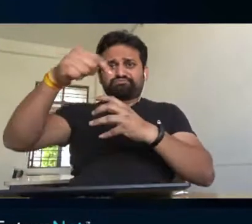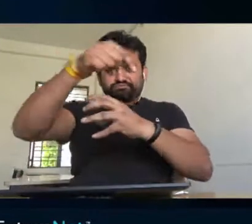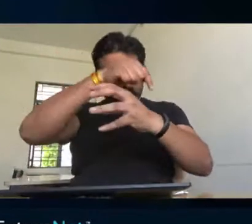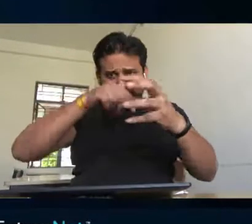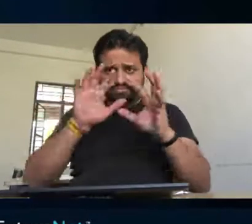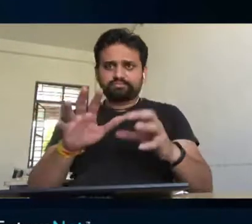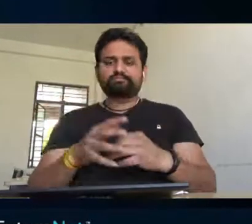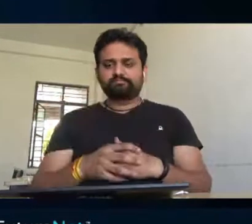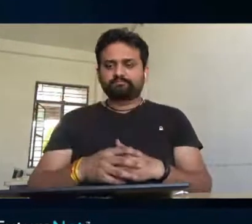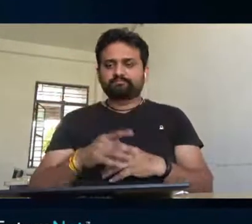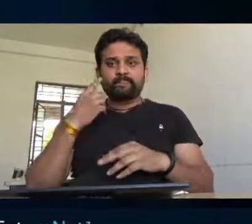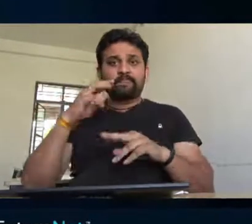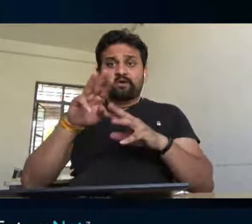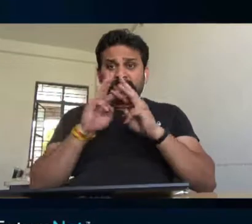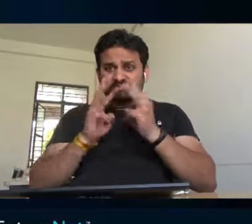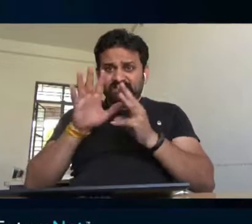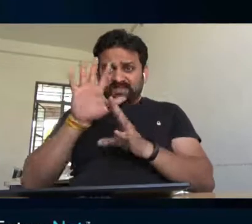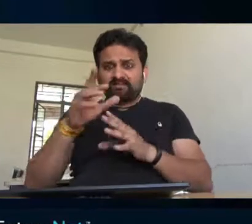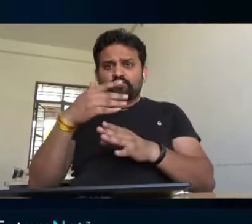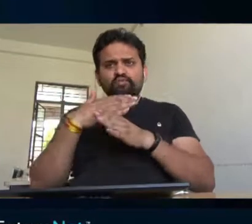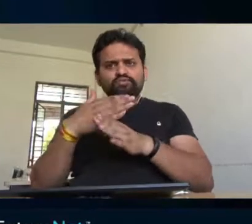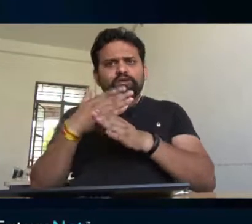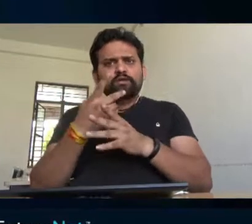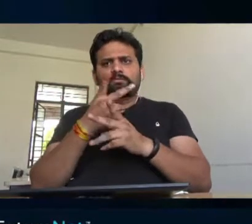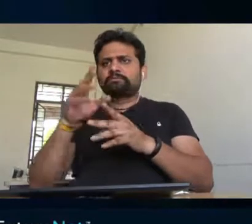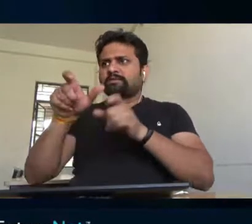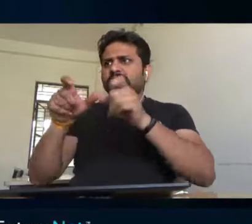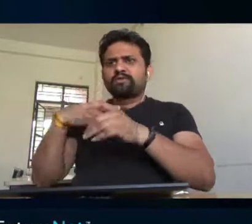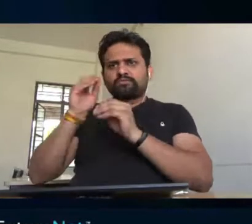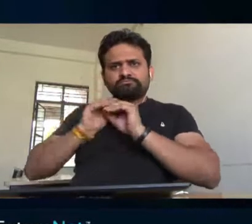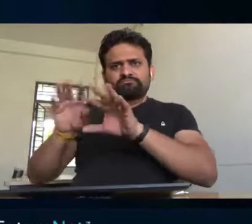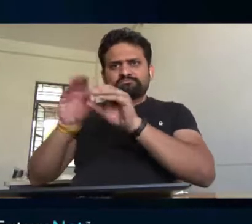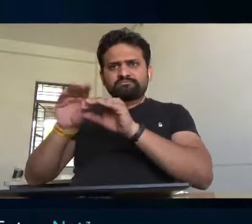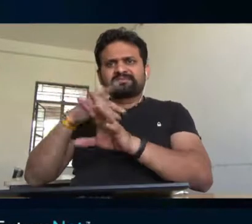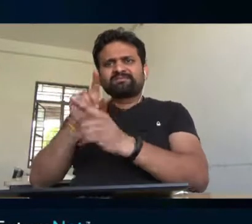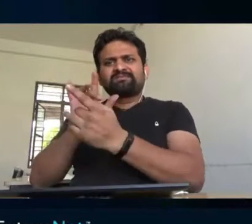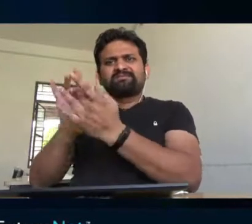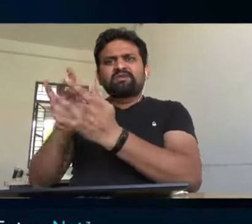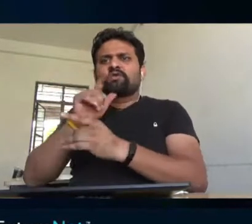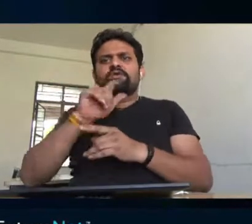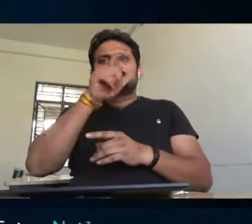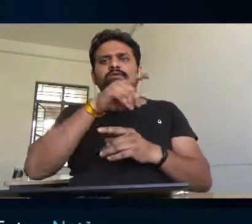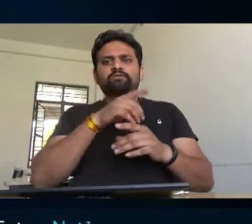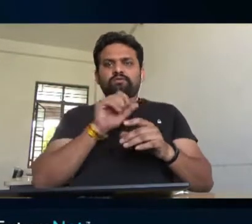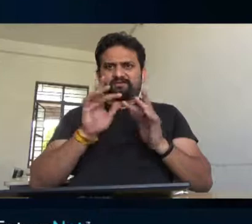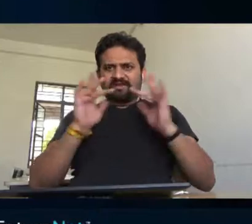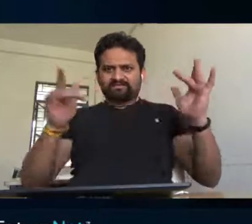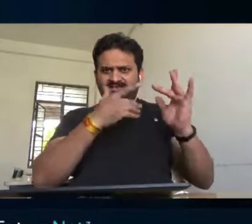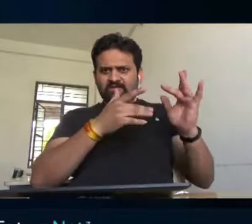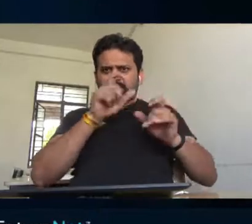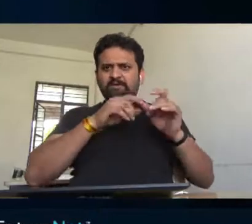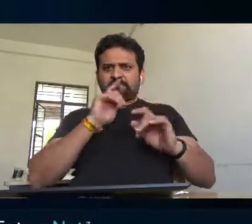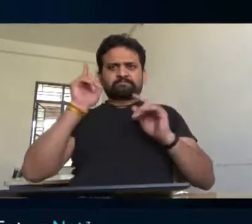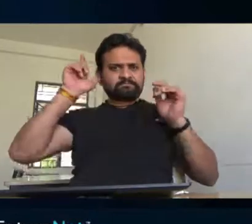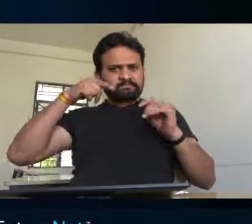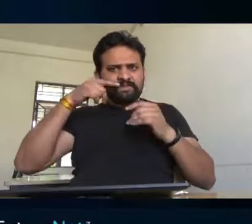2 months from now. Yes, and now we have in Europe, we have different meetings, and I know we have meetings all over